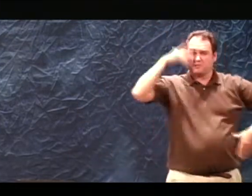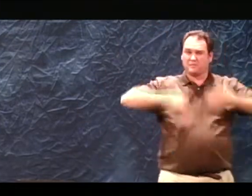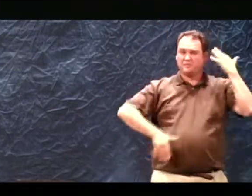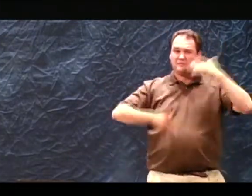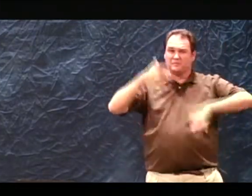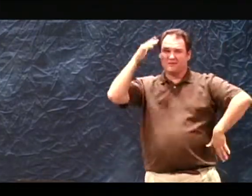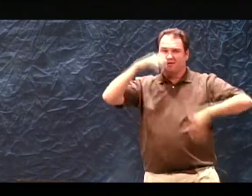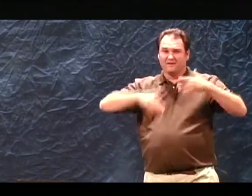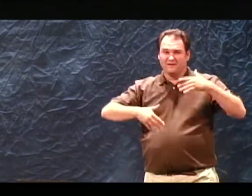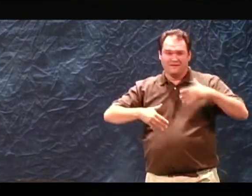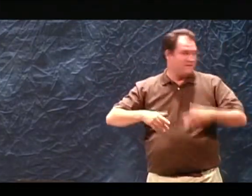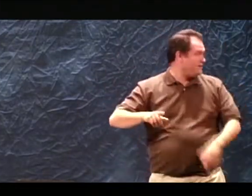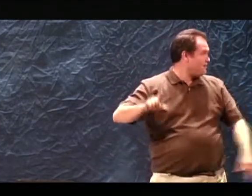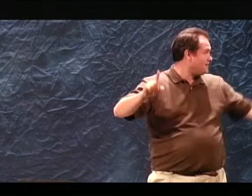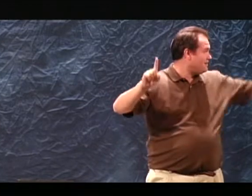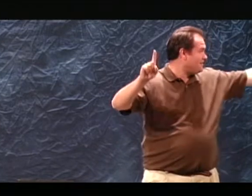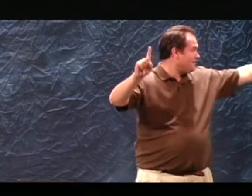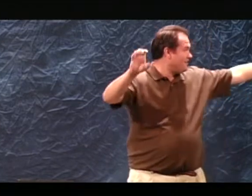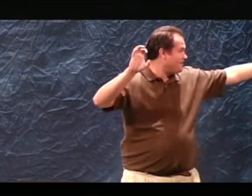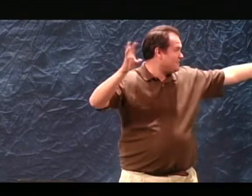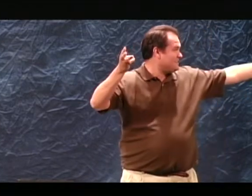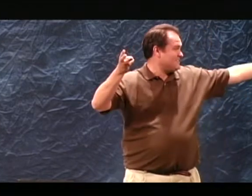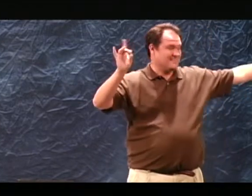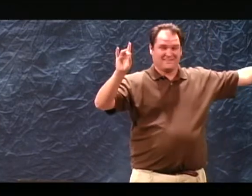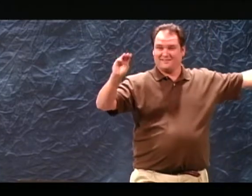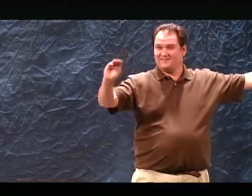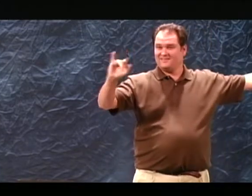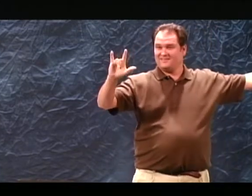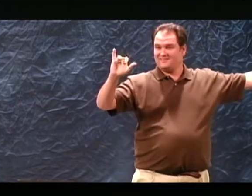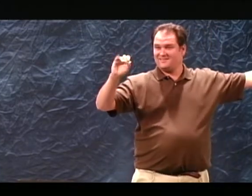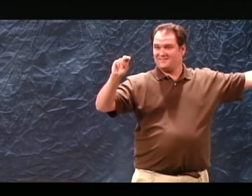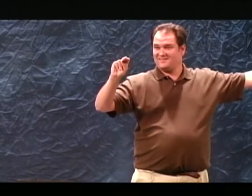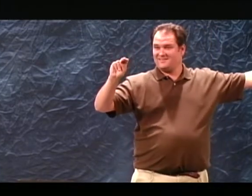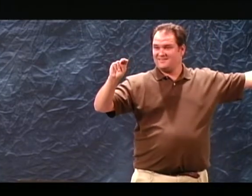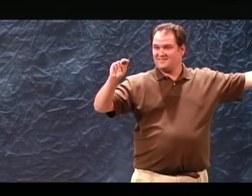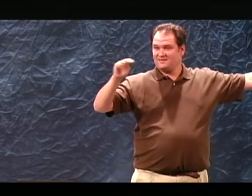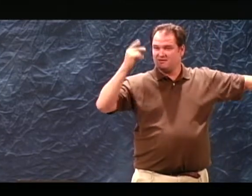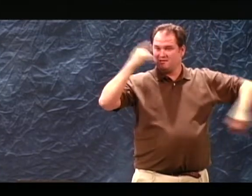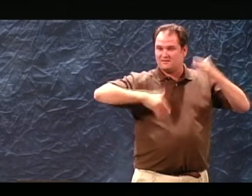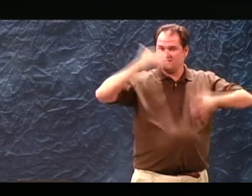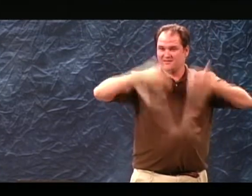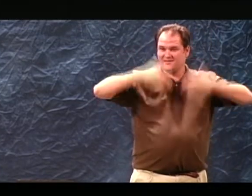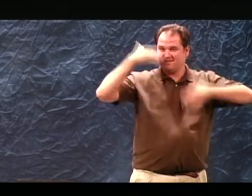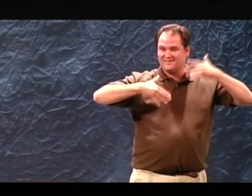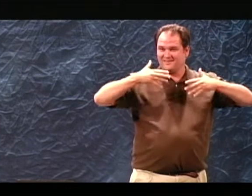your blood travels 168 billion miles